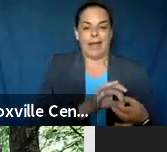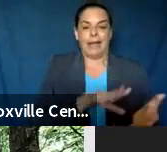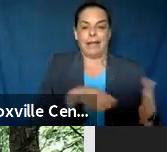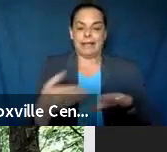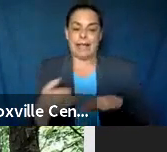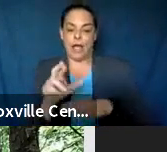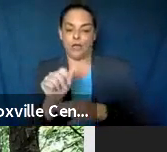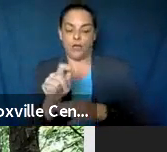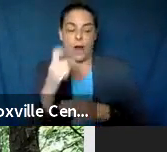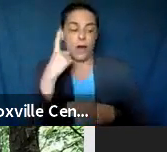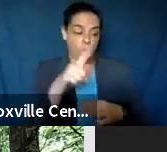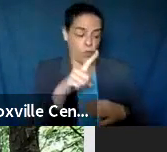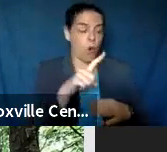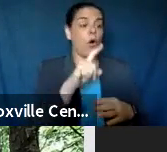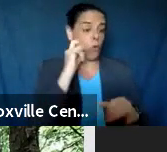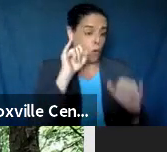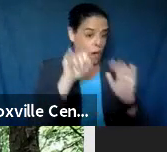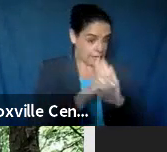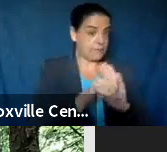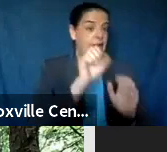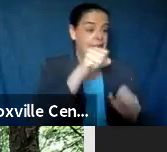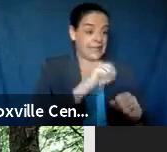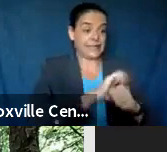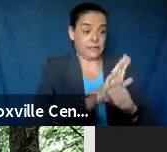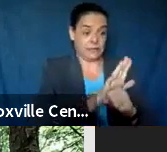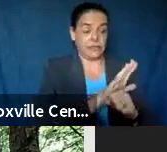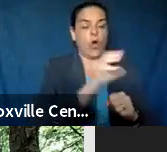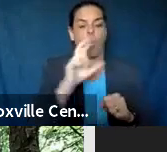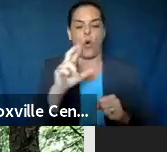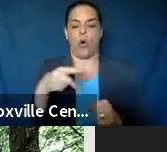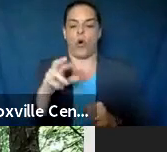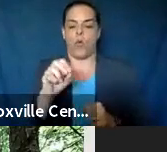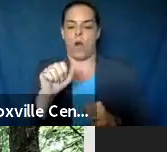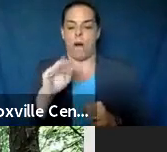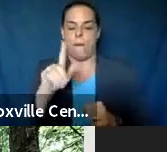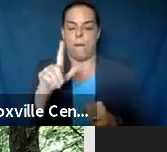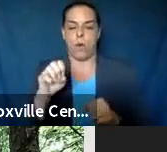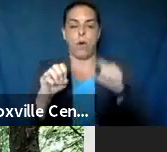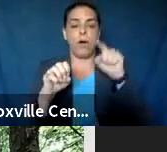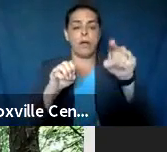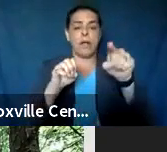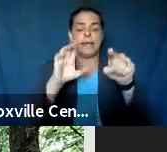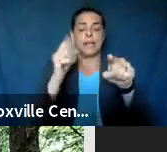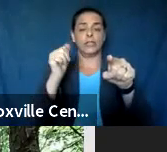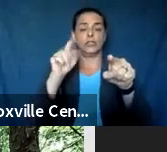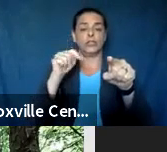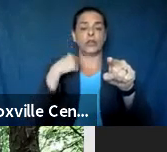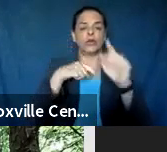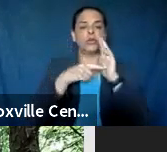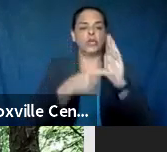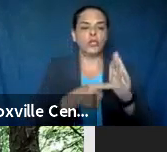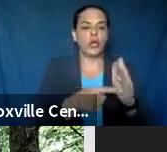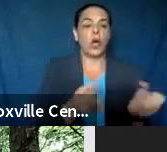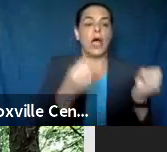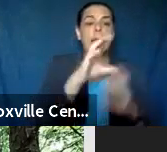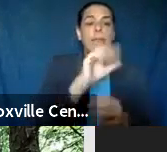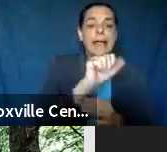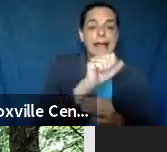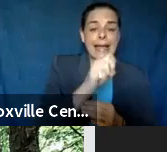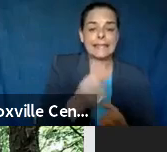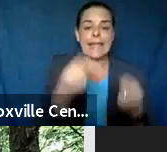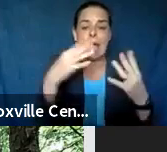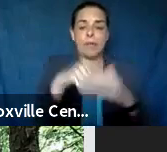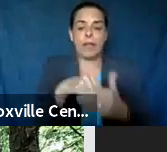identified positive or probable cases. For this benchmark, we show a chart that details cases, hospitalizations, and deaths.